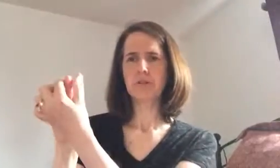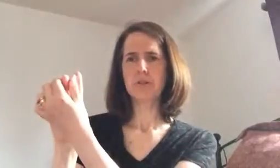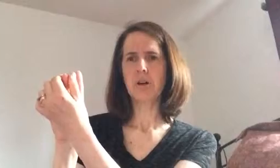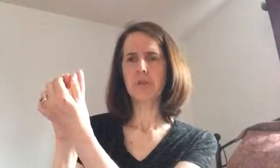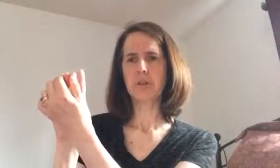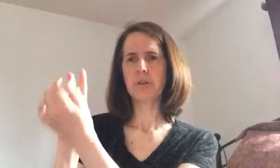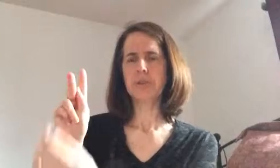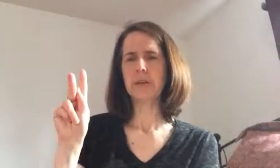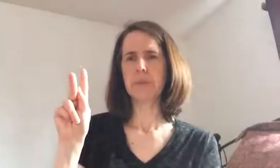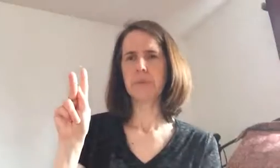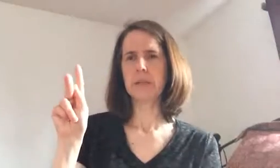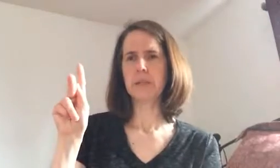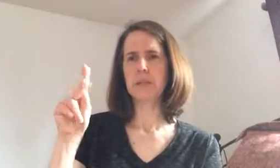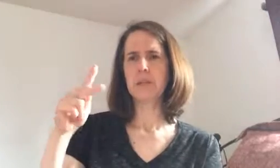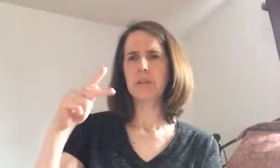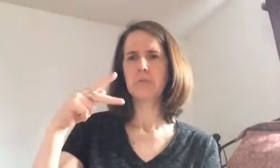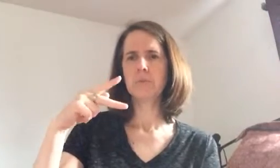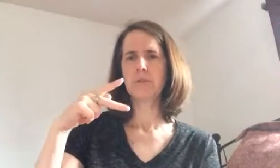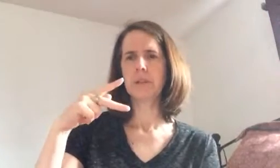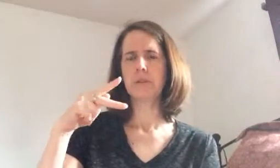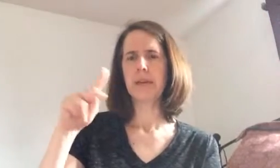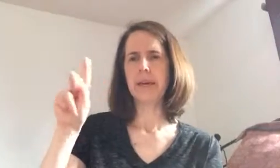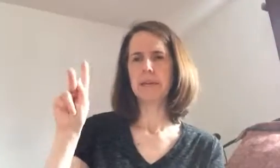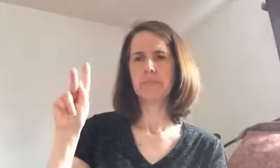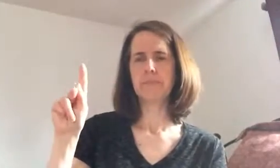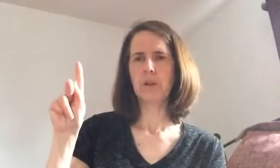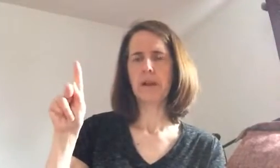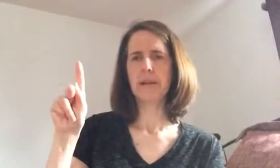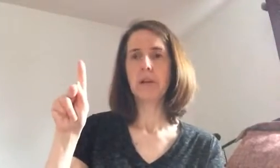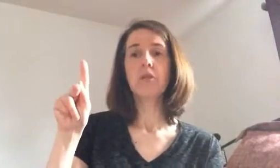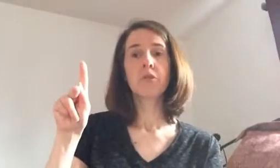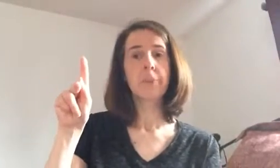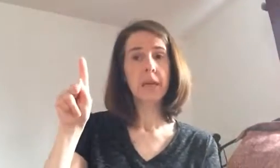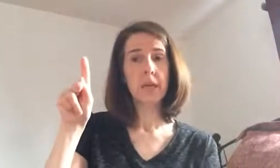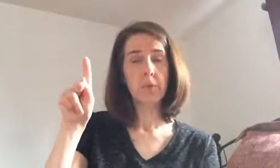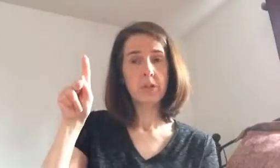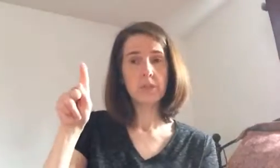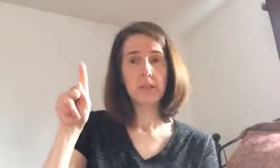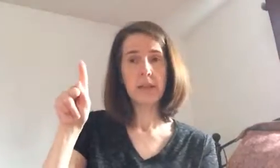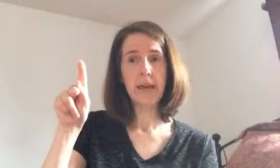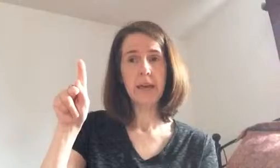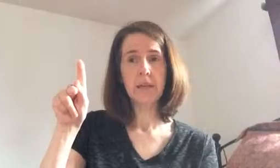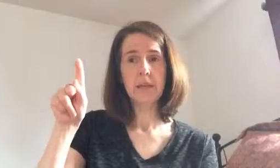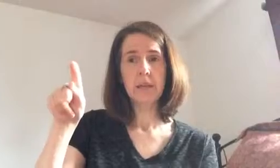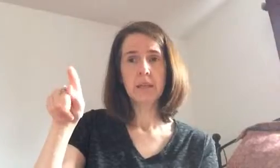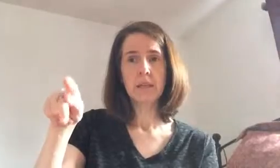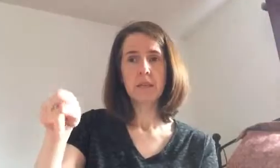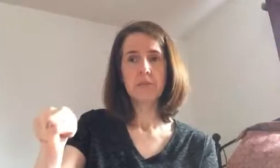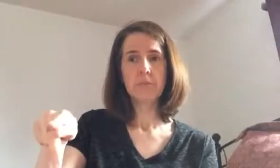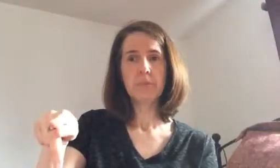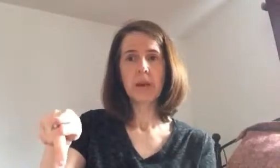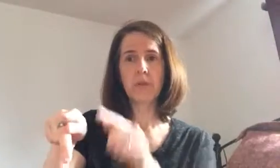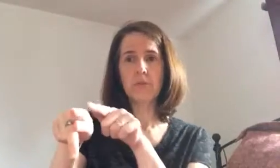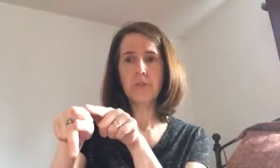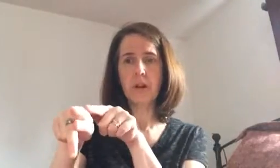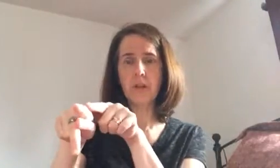our tall finger come down a little bit. This was the letter K, all right. For P, we just take the K and tip it down so that our